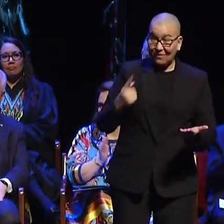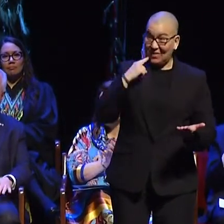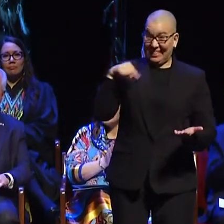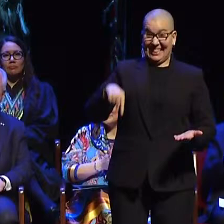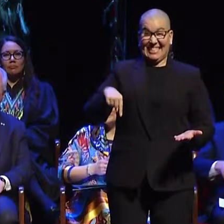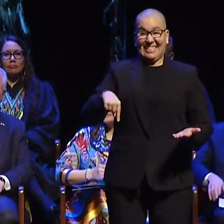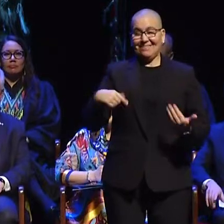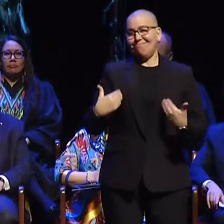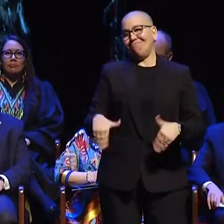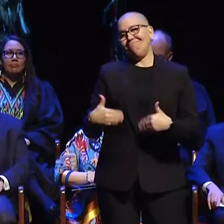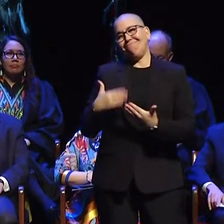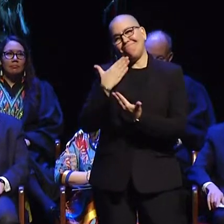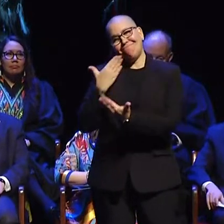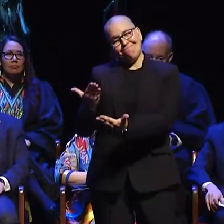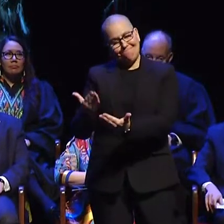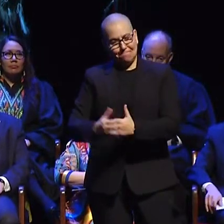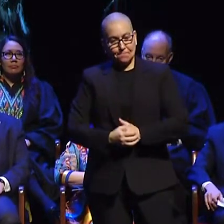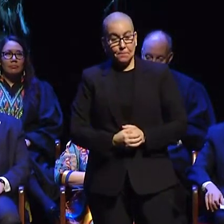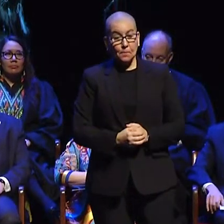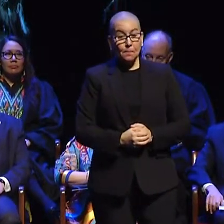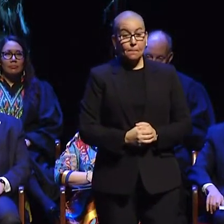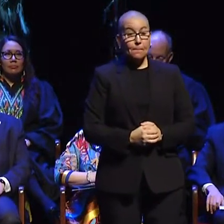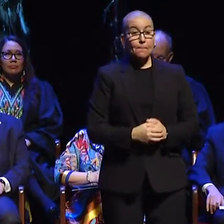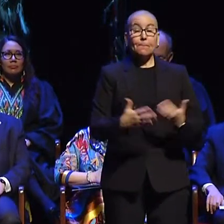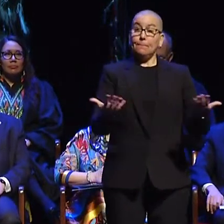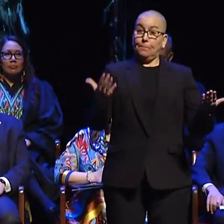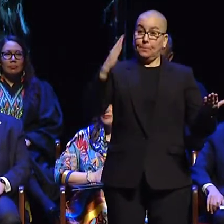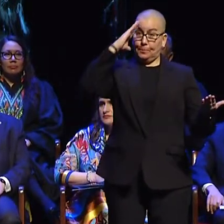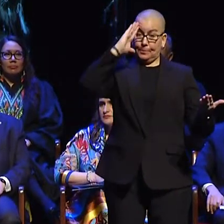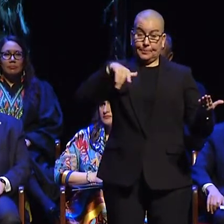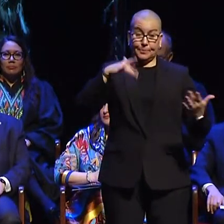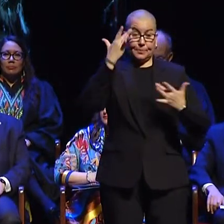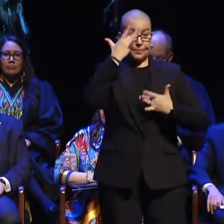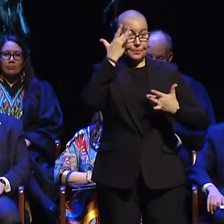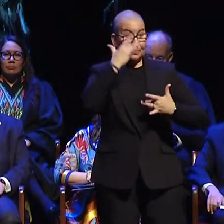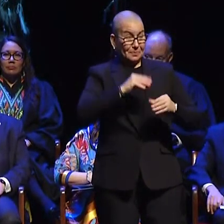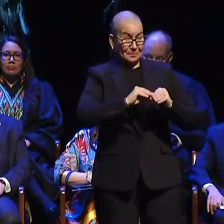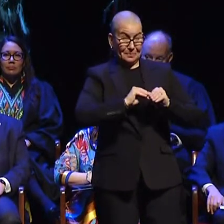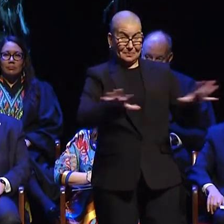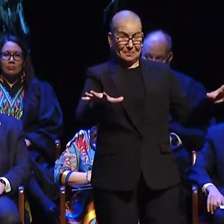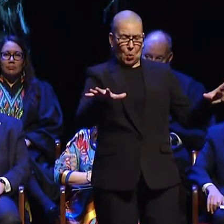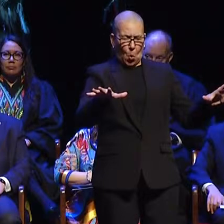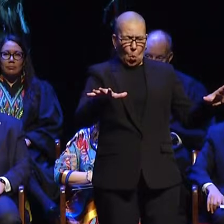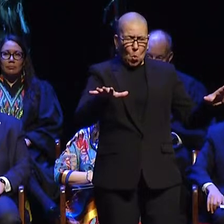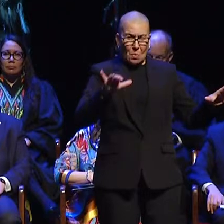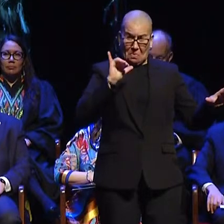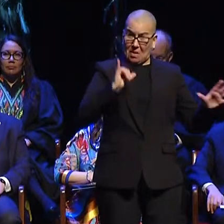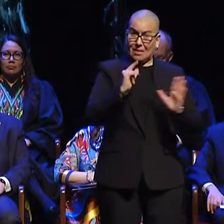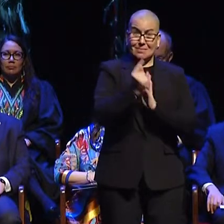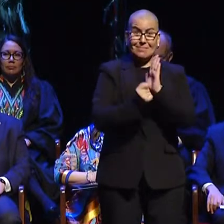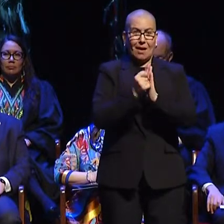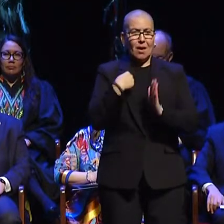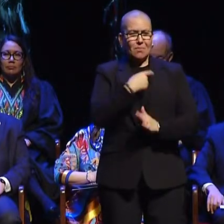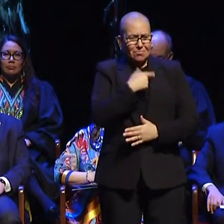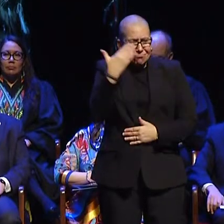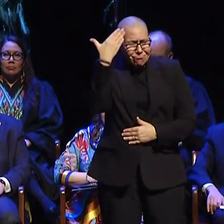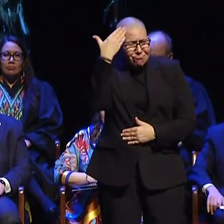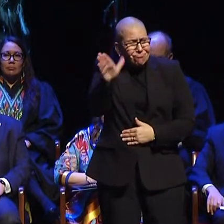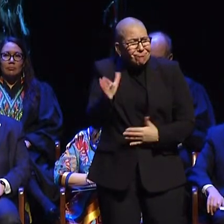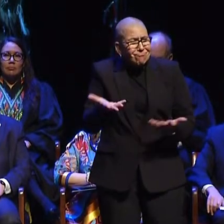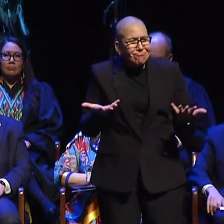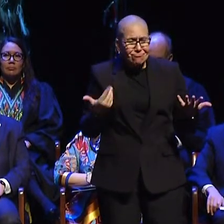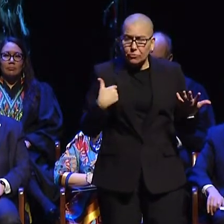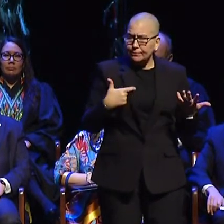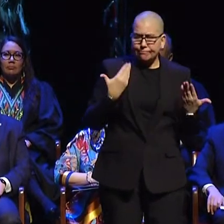And when it comes to this pandemic, let me tell you, we didn't know, but your executive council had to meet